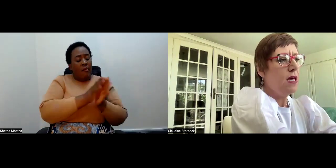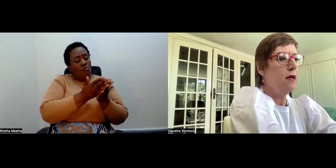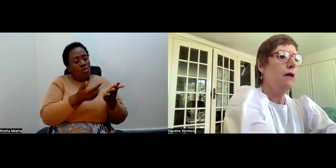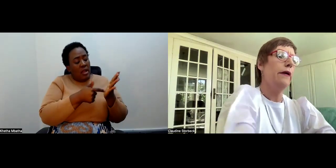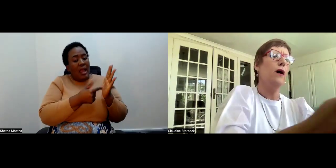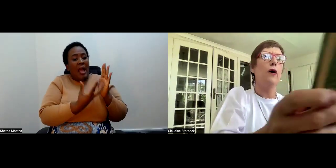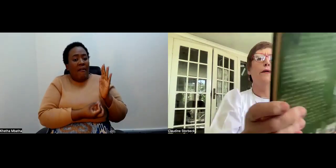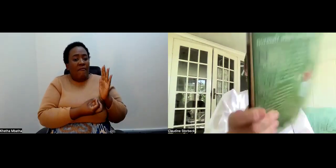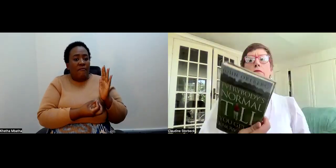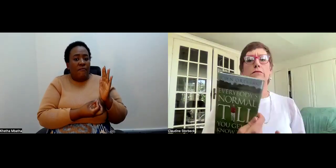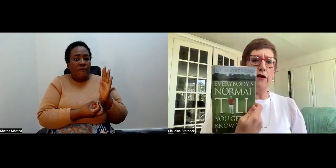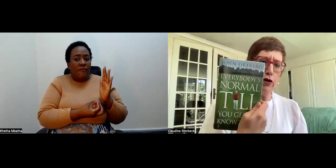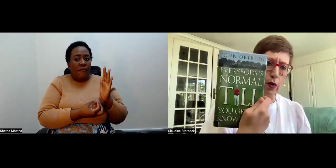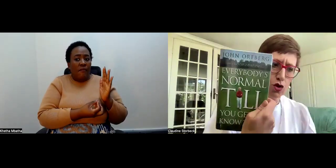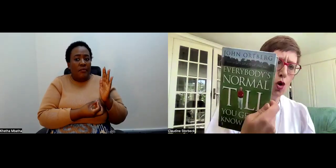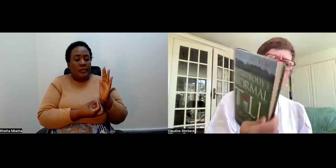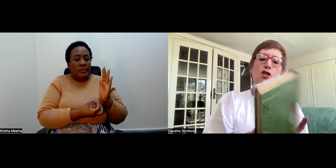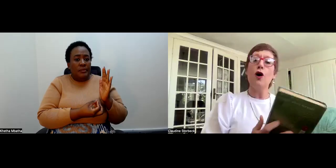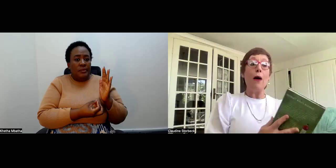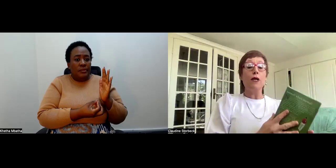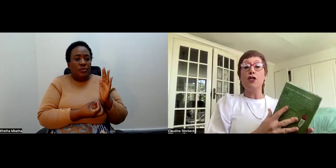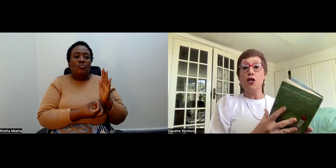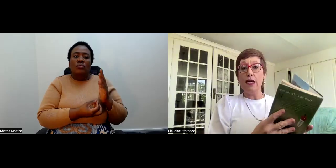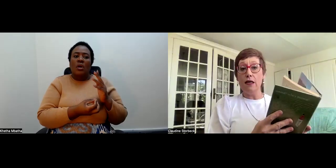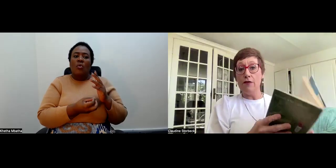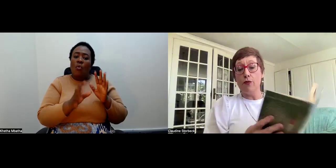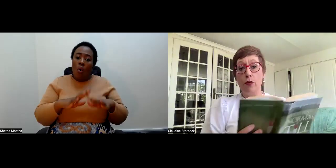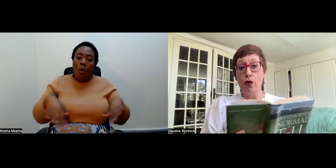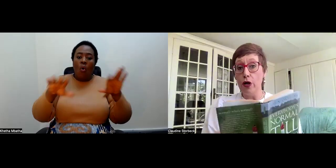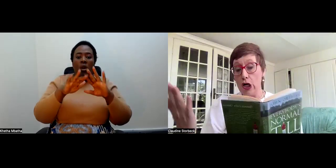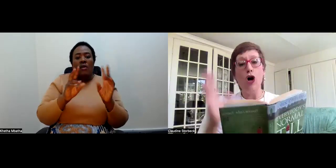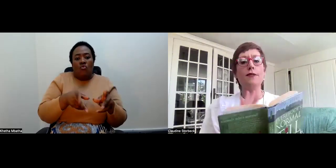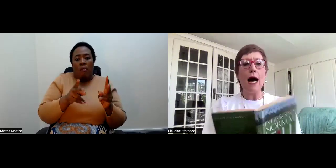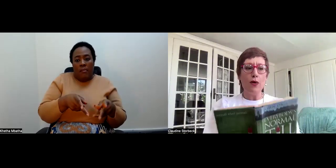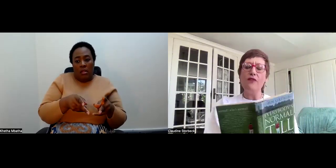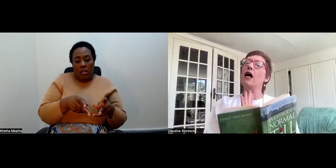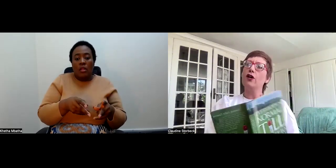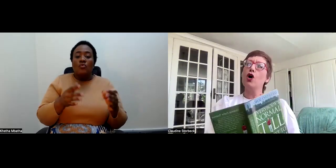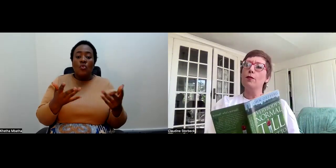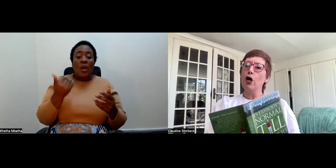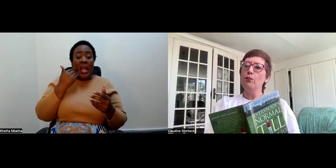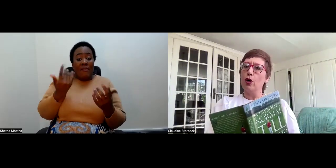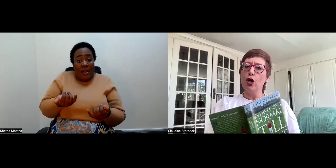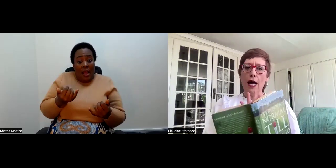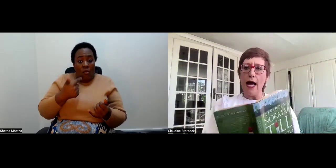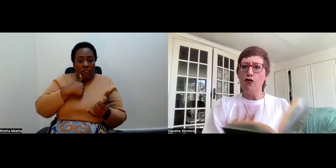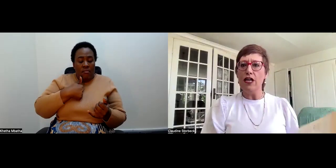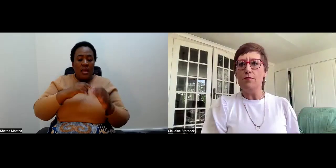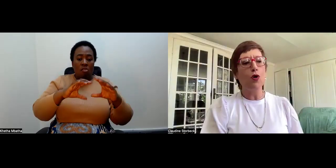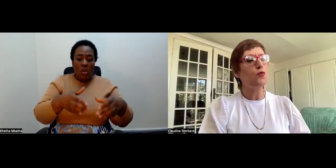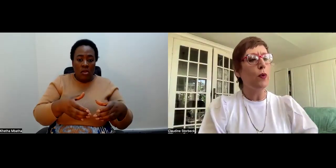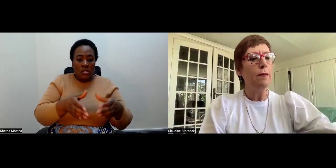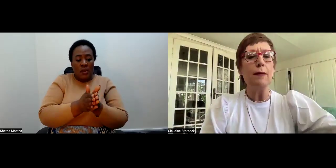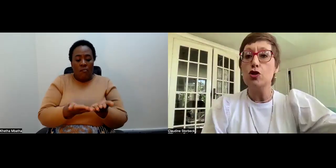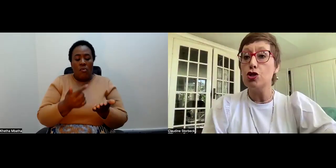with me on Everyone's Normal. So I would literally, if we were in a class, I would every now and then open my own book and